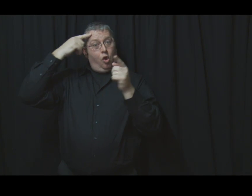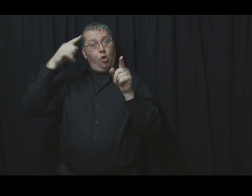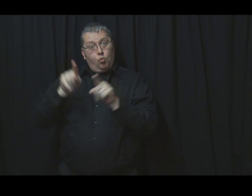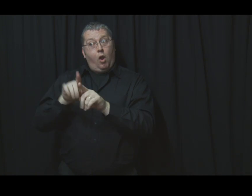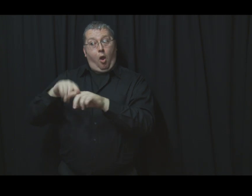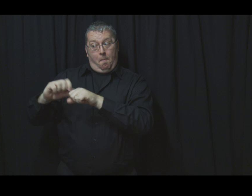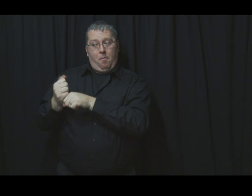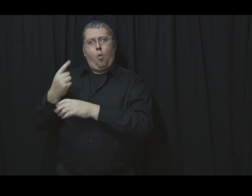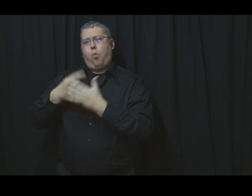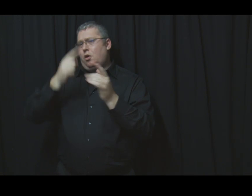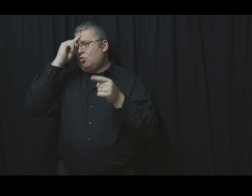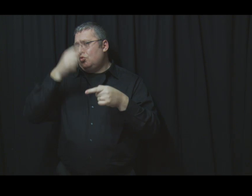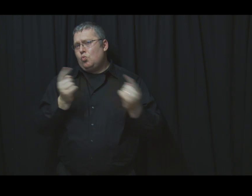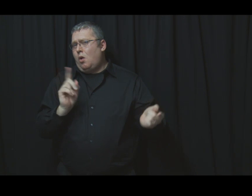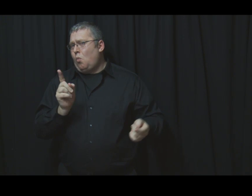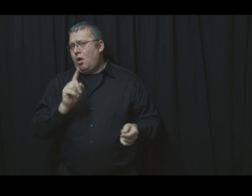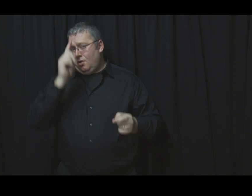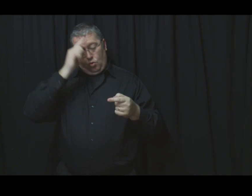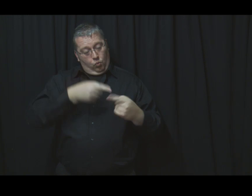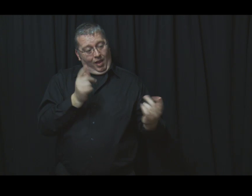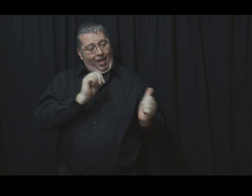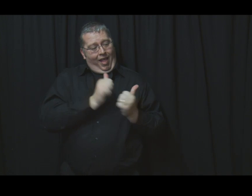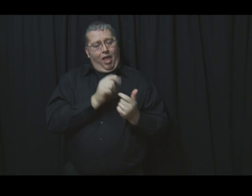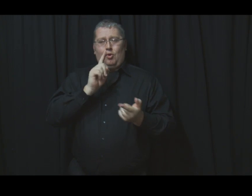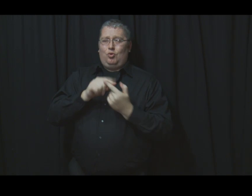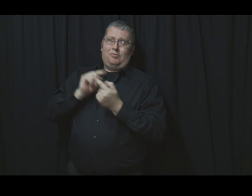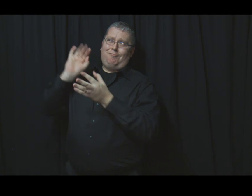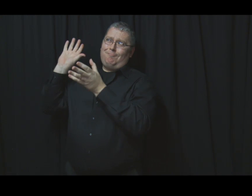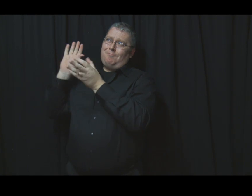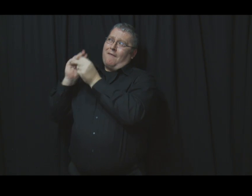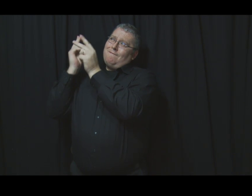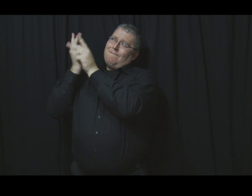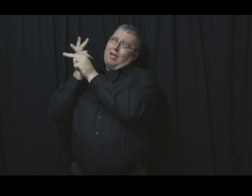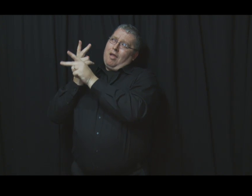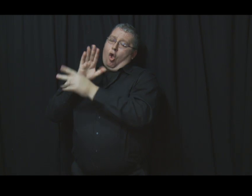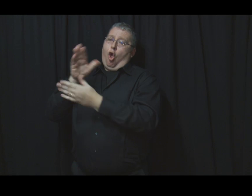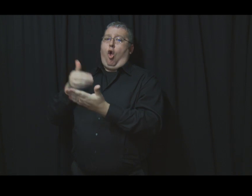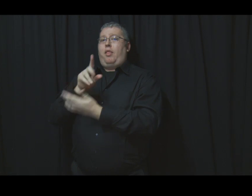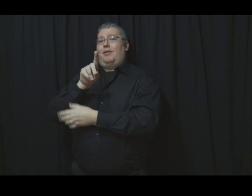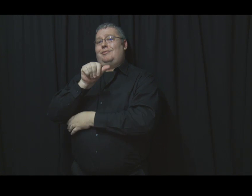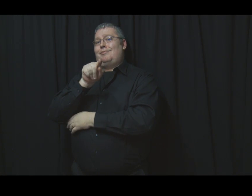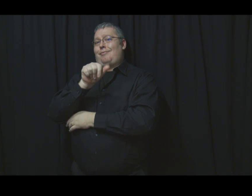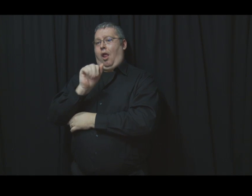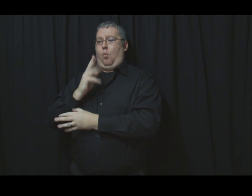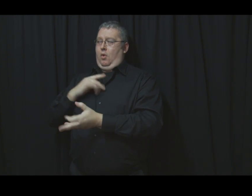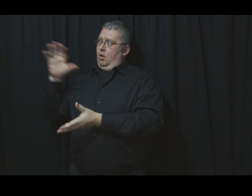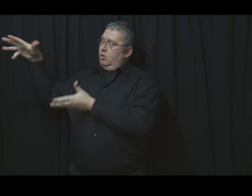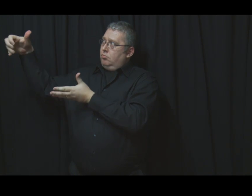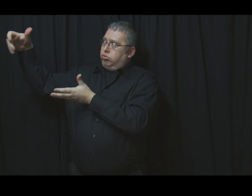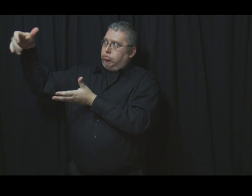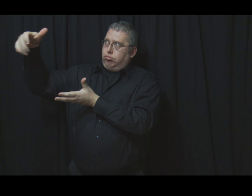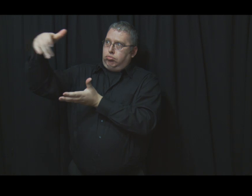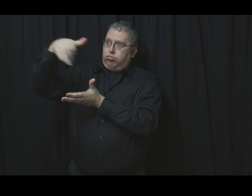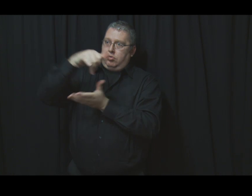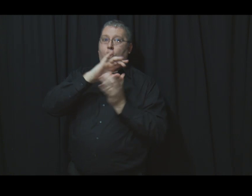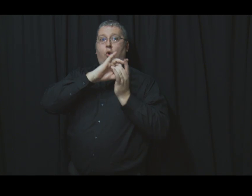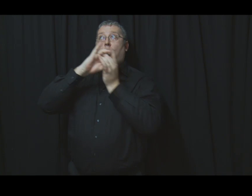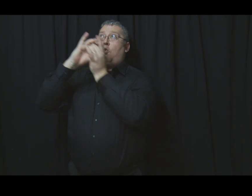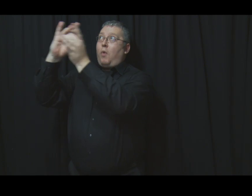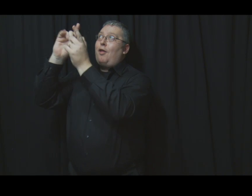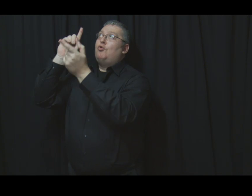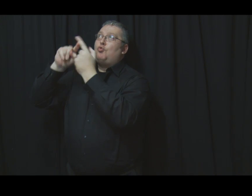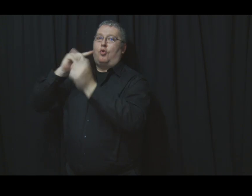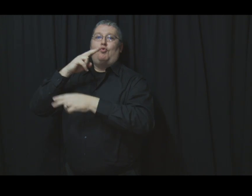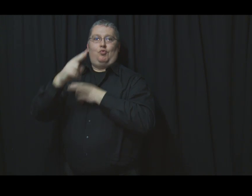on? Well, they disagreed on how to interpret the data the telescope obtained in regard to the age of the universe. And, you